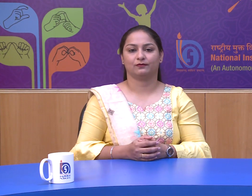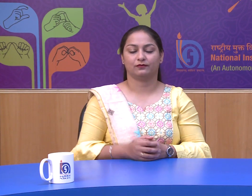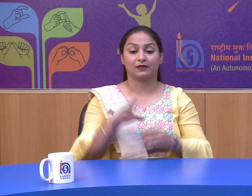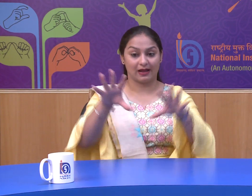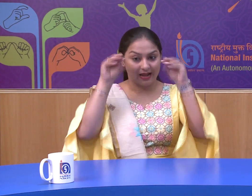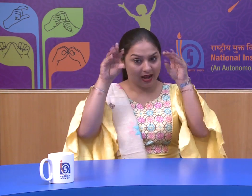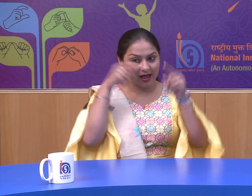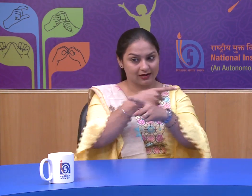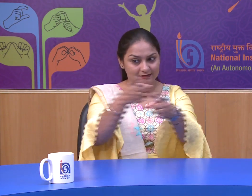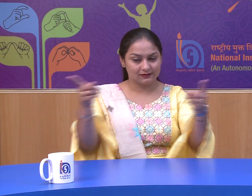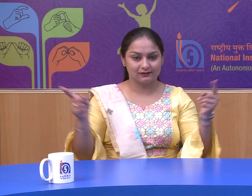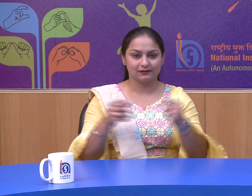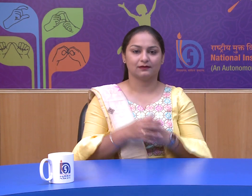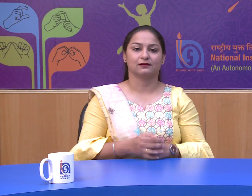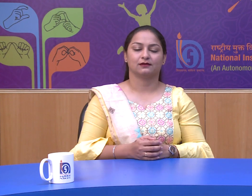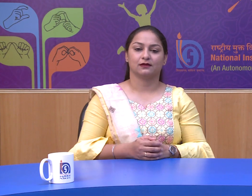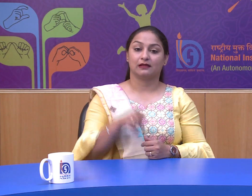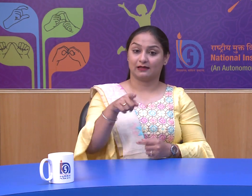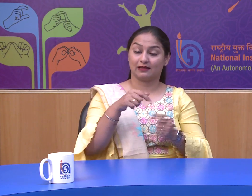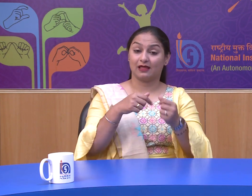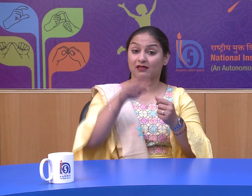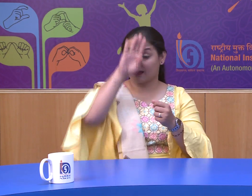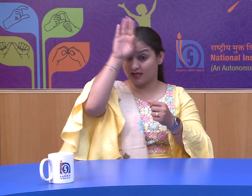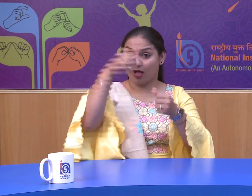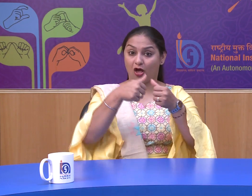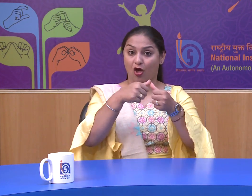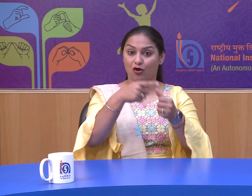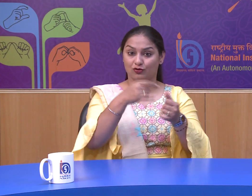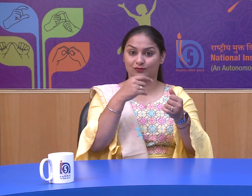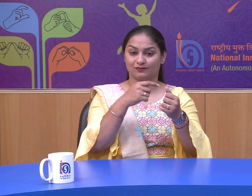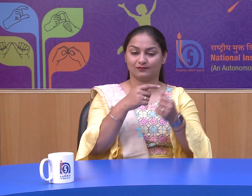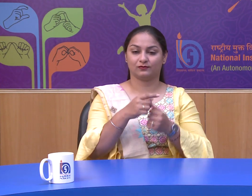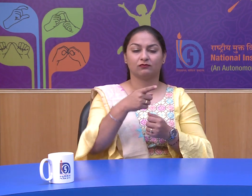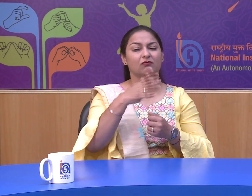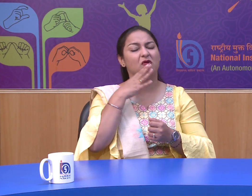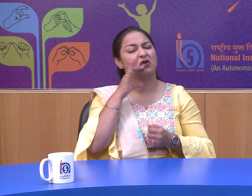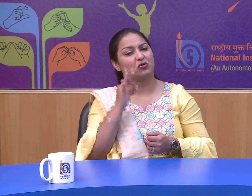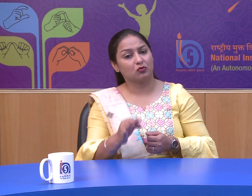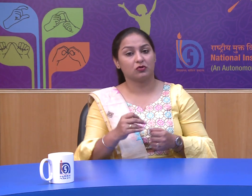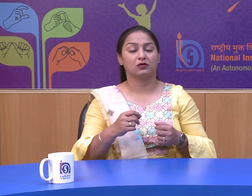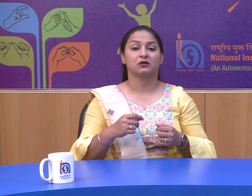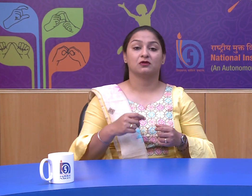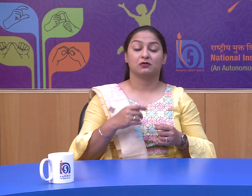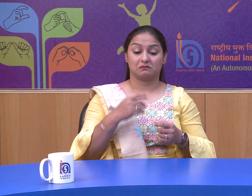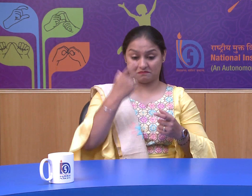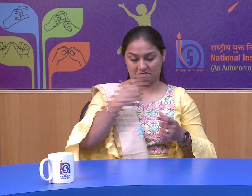Learners, King Ashoka was a true humanist.